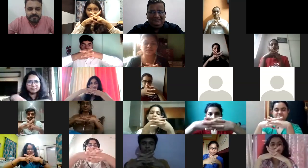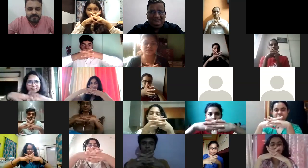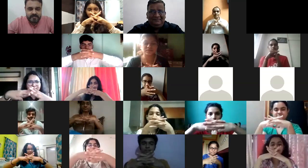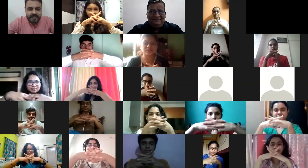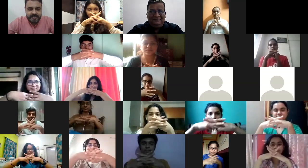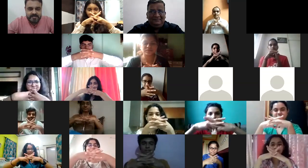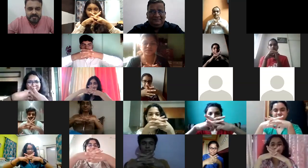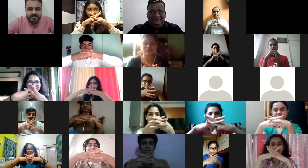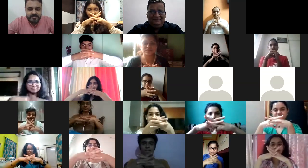X,